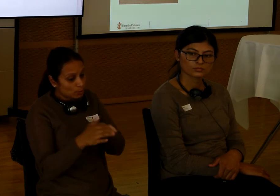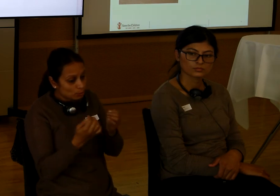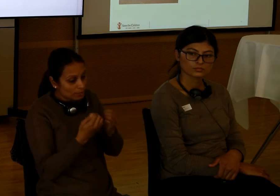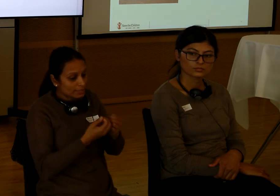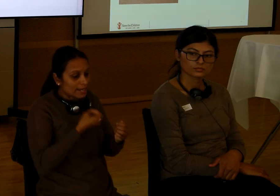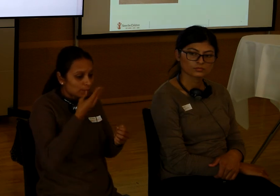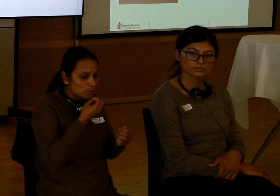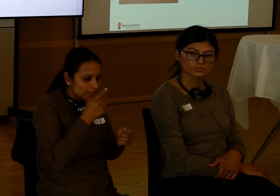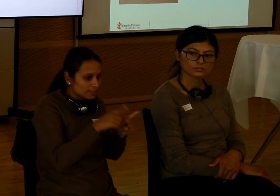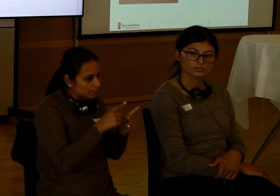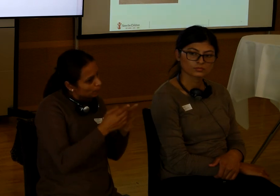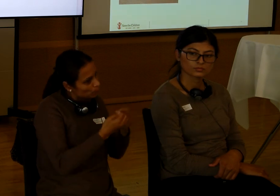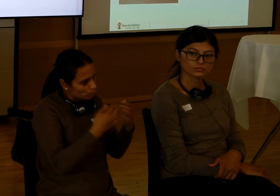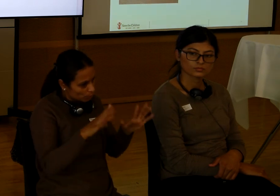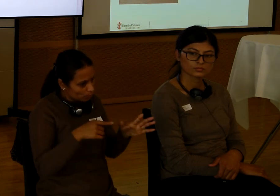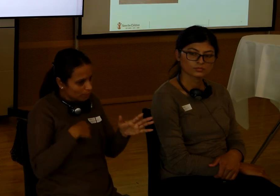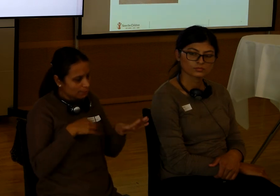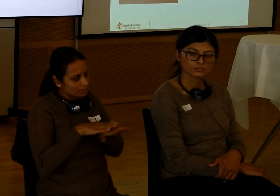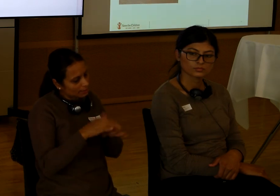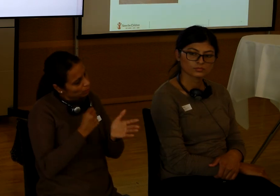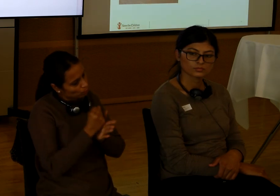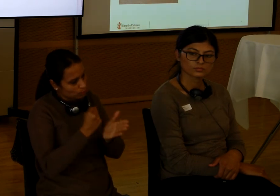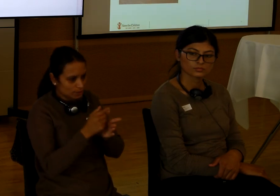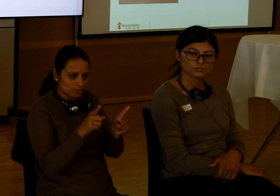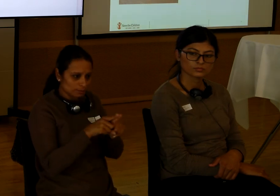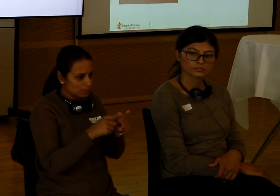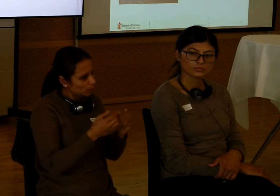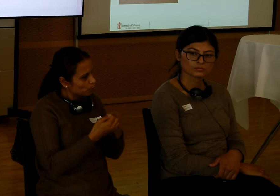level efforts.